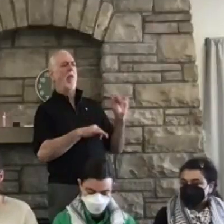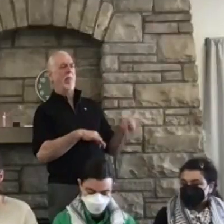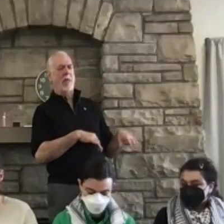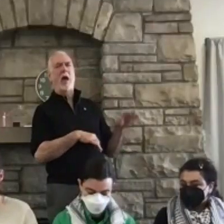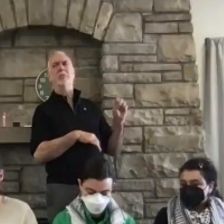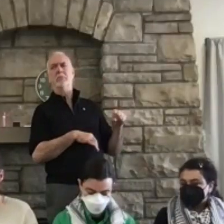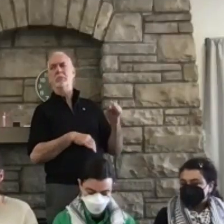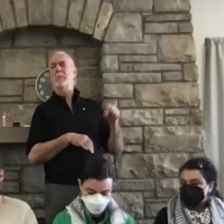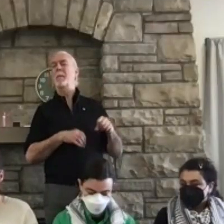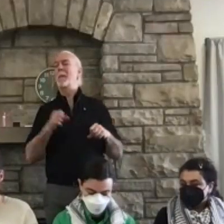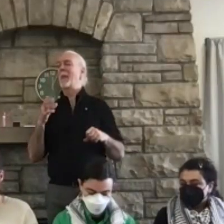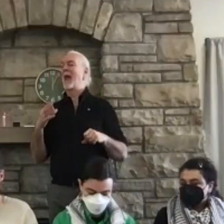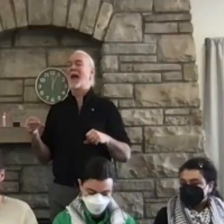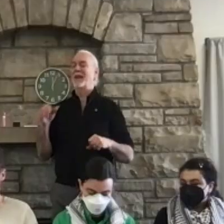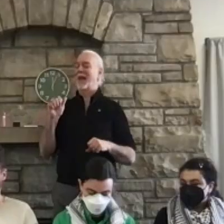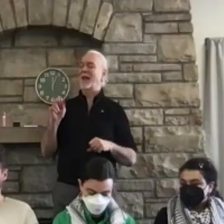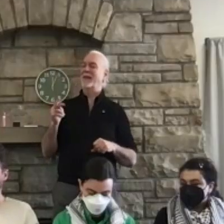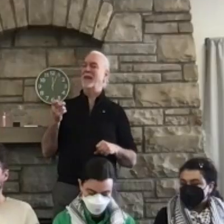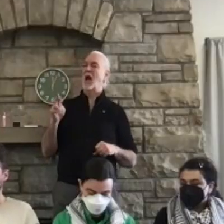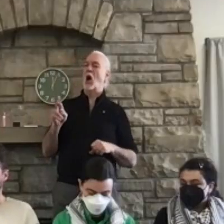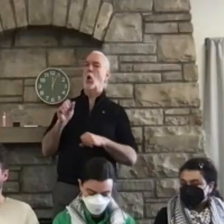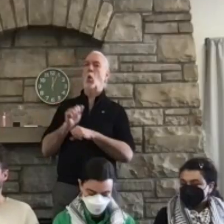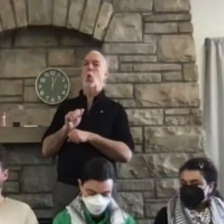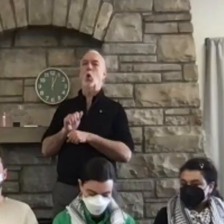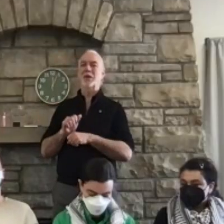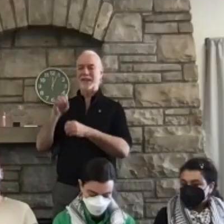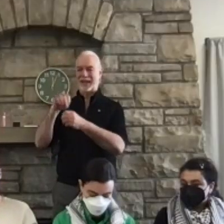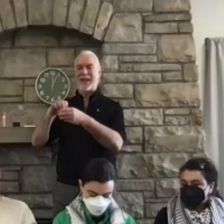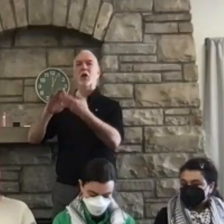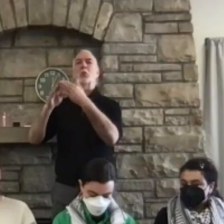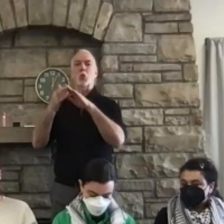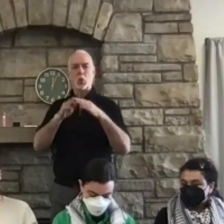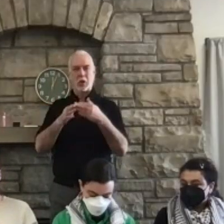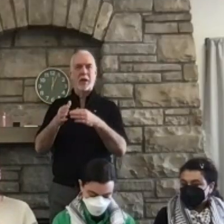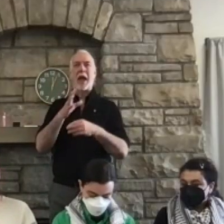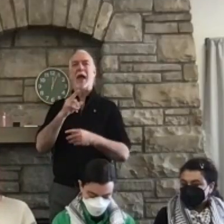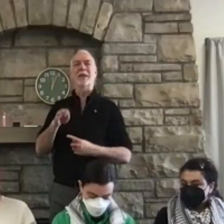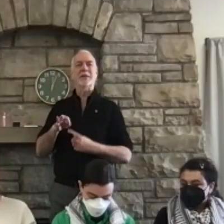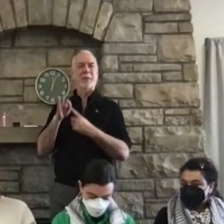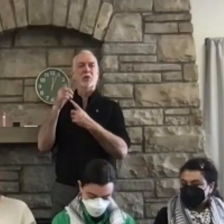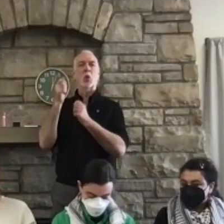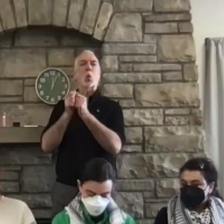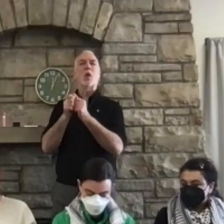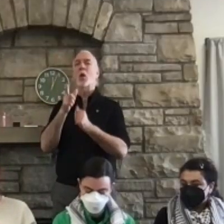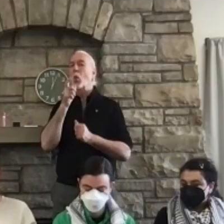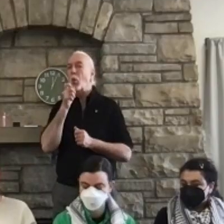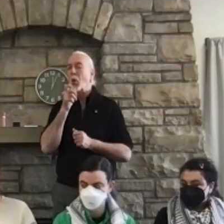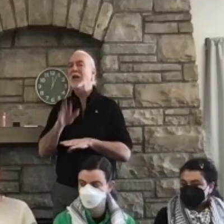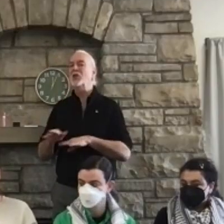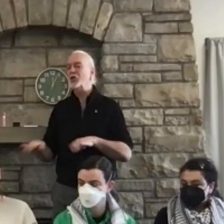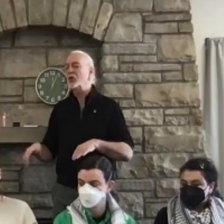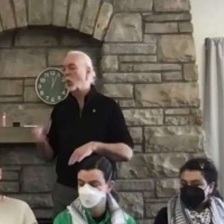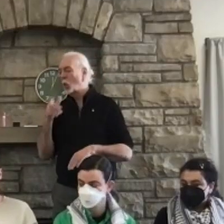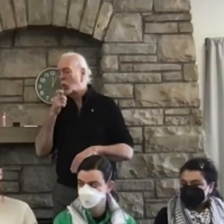And Anar works it works in the community, but especially with children who